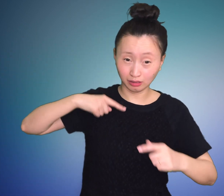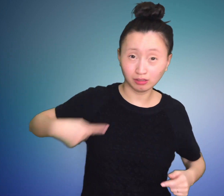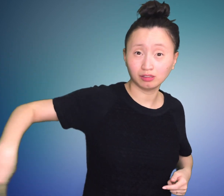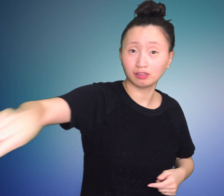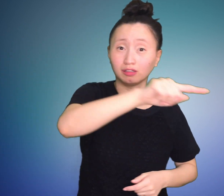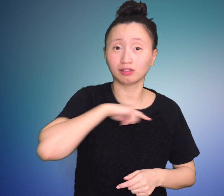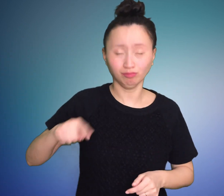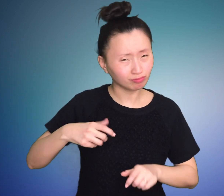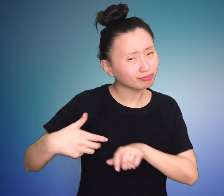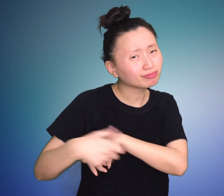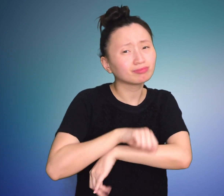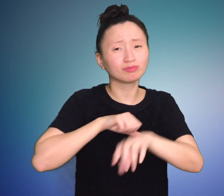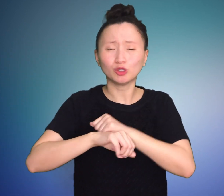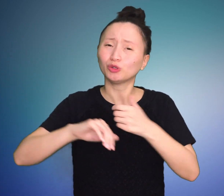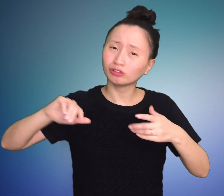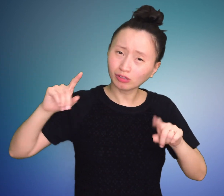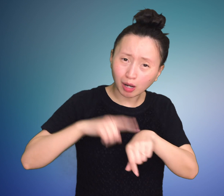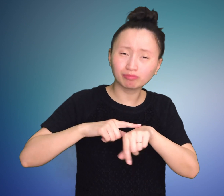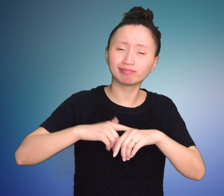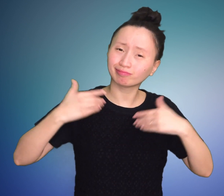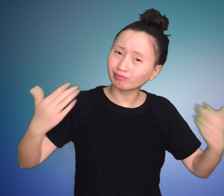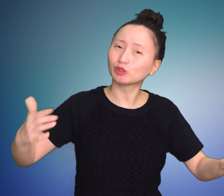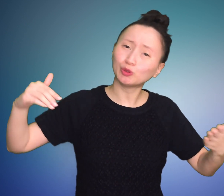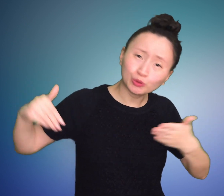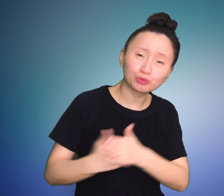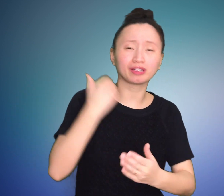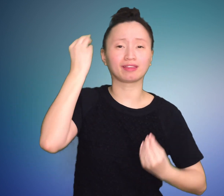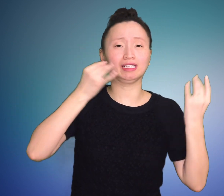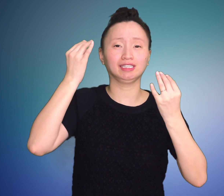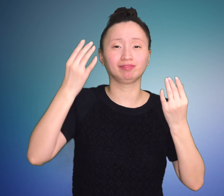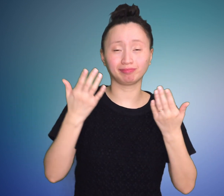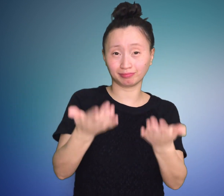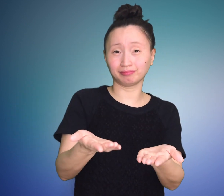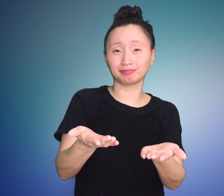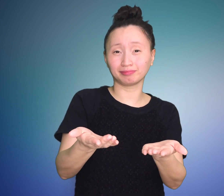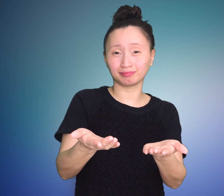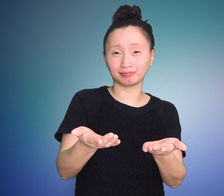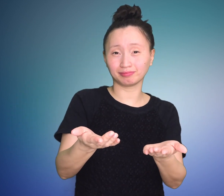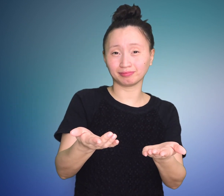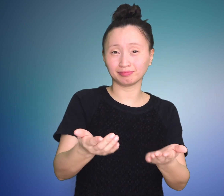It's time that we roll up our sleeves and get to work with a new way of thinking.